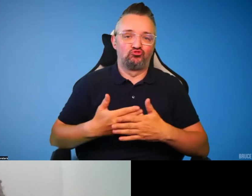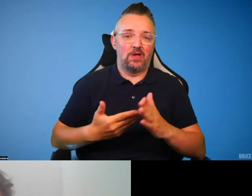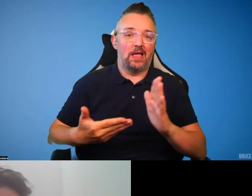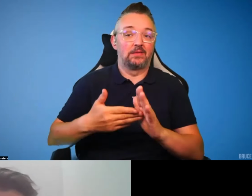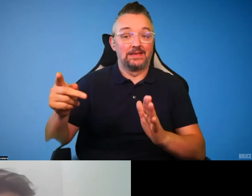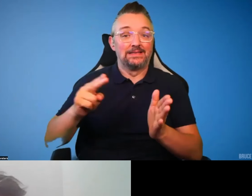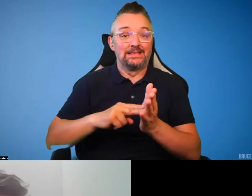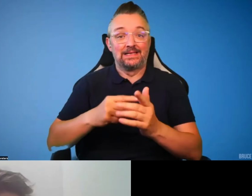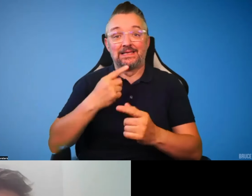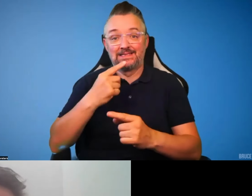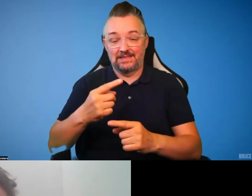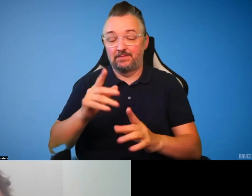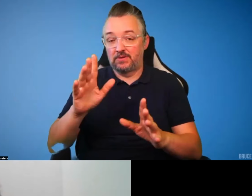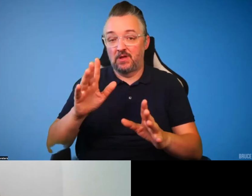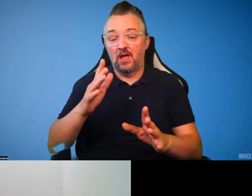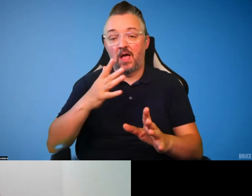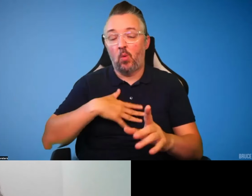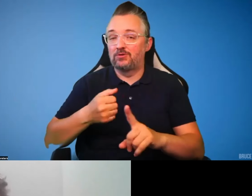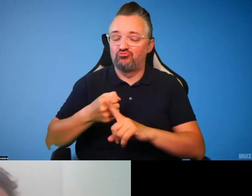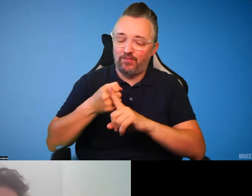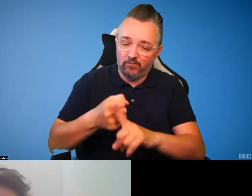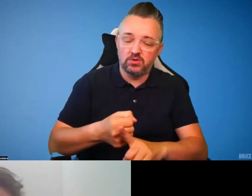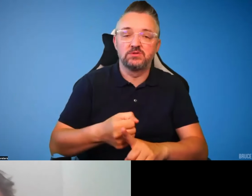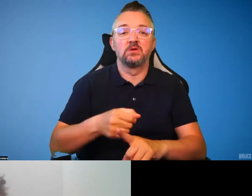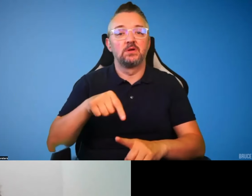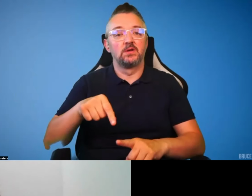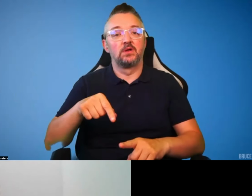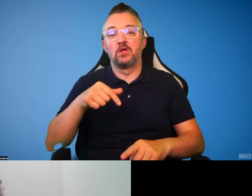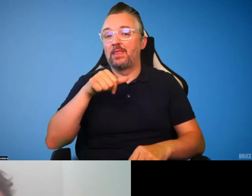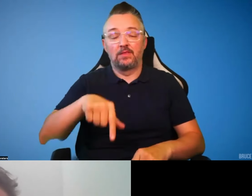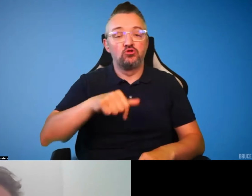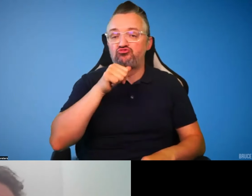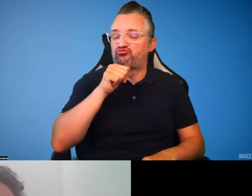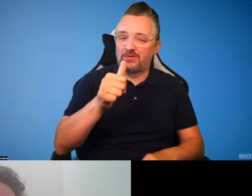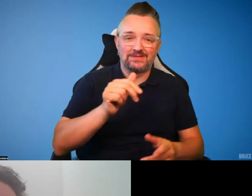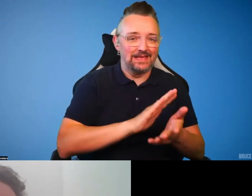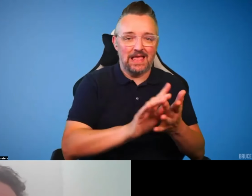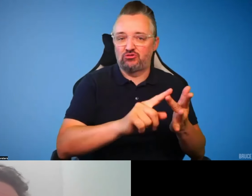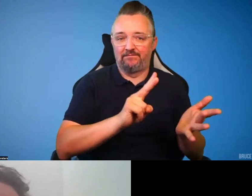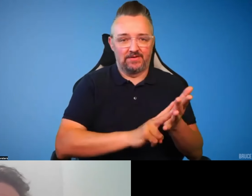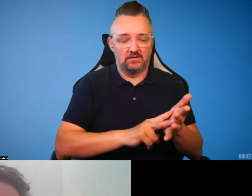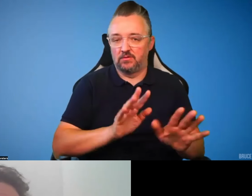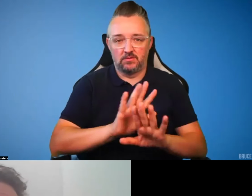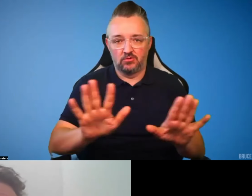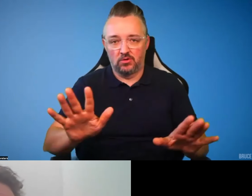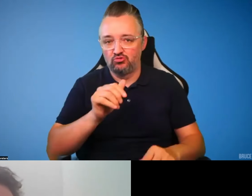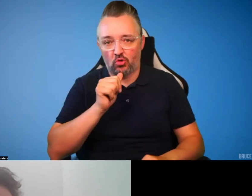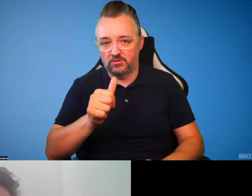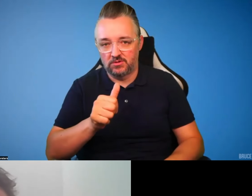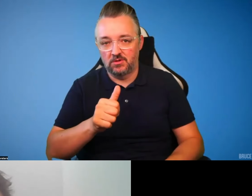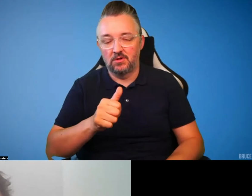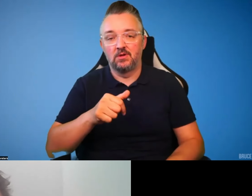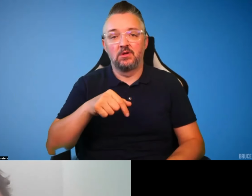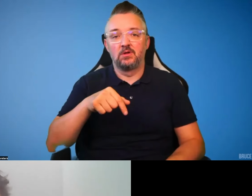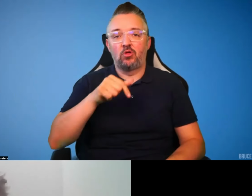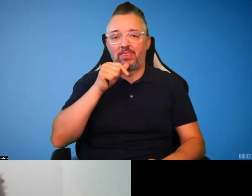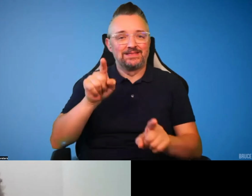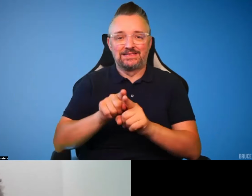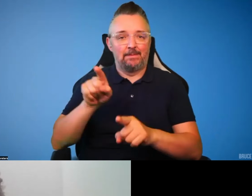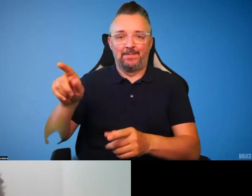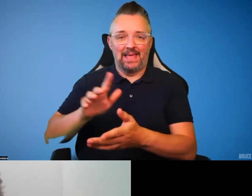said, except to reiterate the messages that have been: this is not HIV. We're not dealing with something that is on the scale of HIV